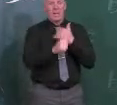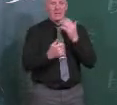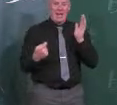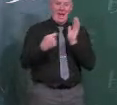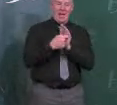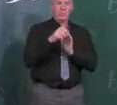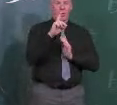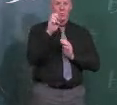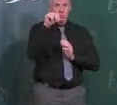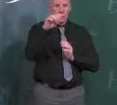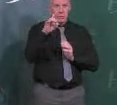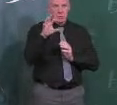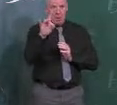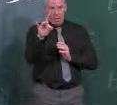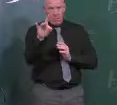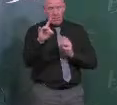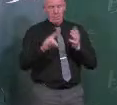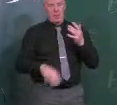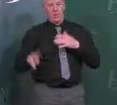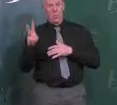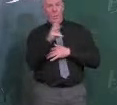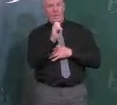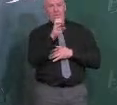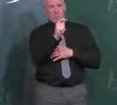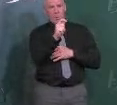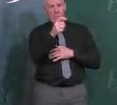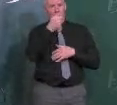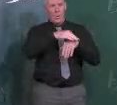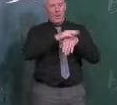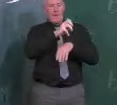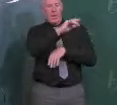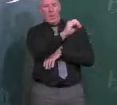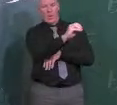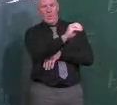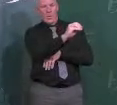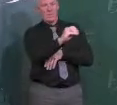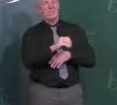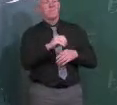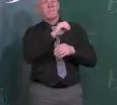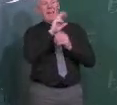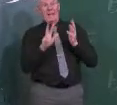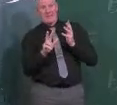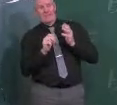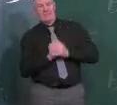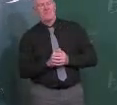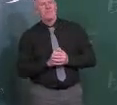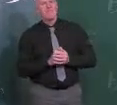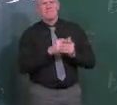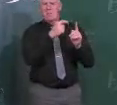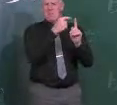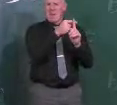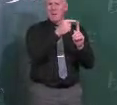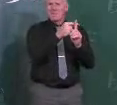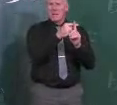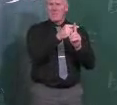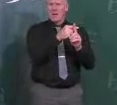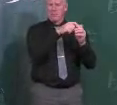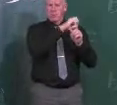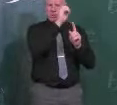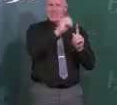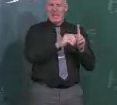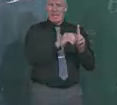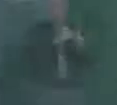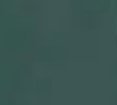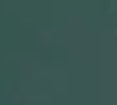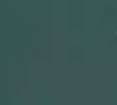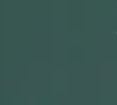Dundalk and also in Westport and Mayo. Across these sites, as Paul mentioned, the positivity does continue to rise. So while the volume